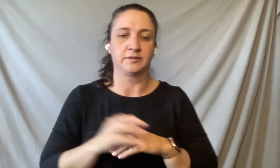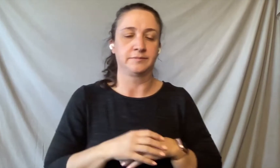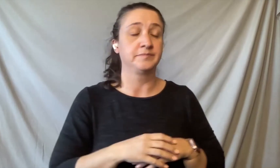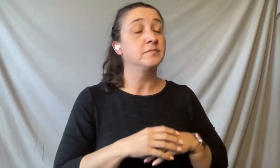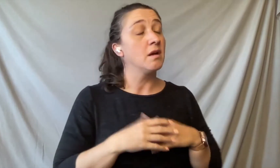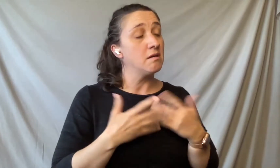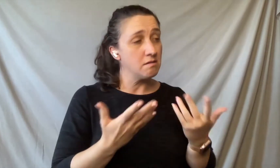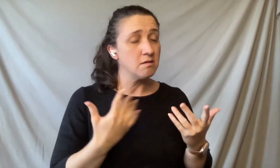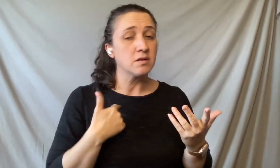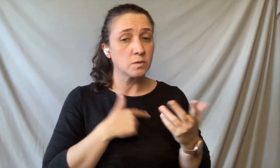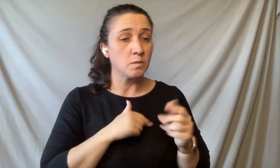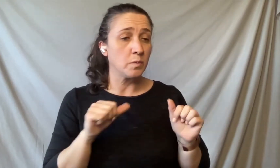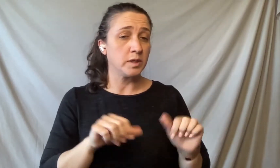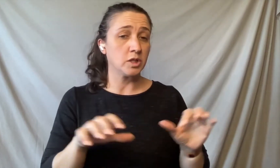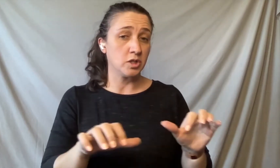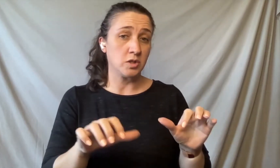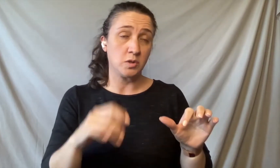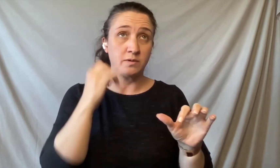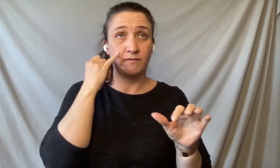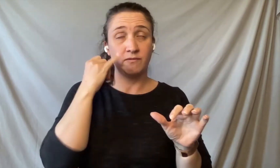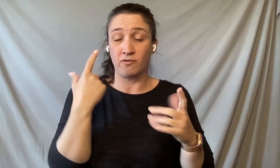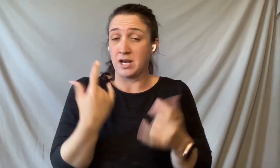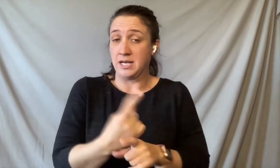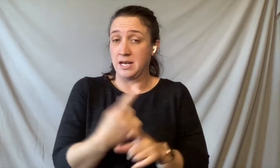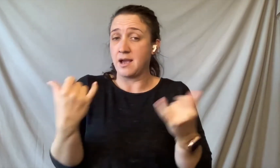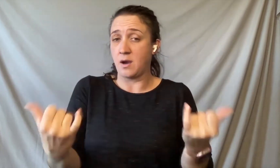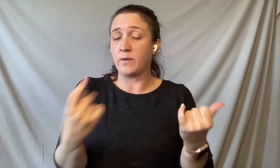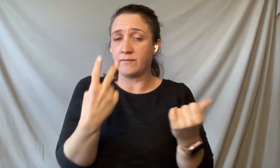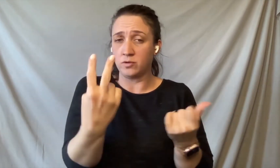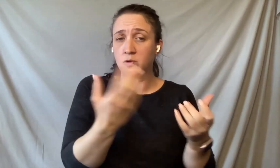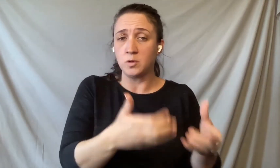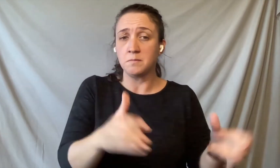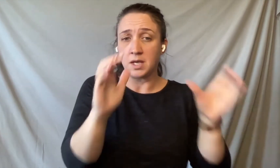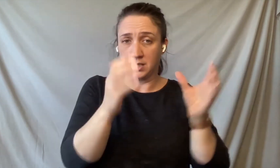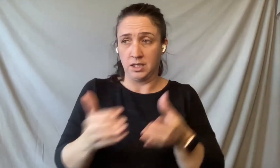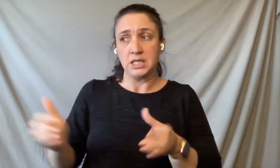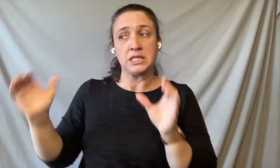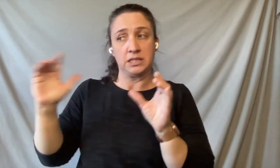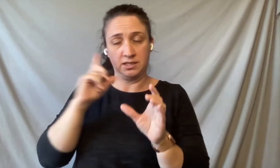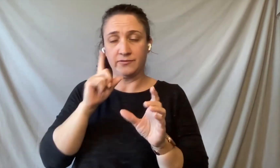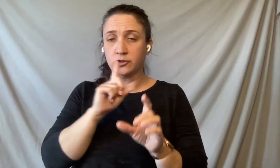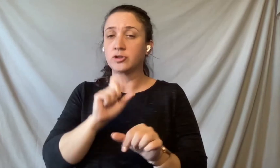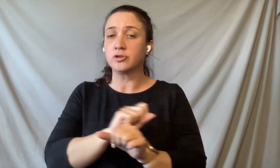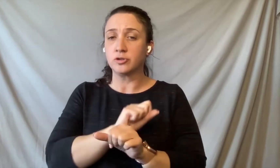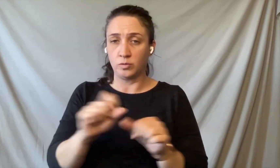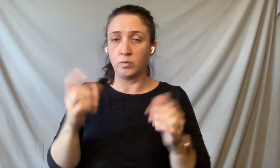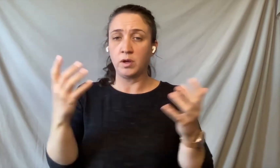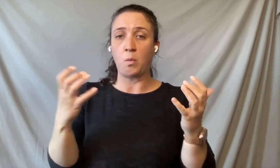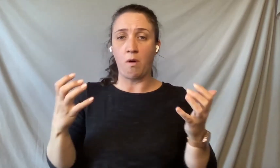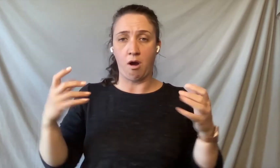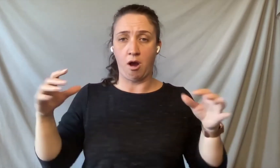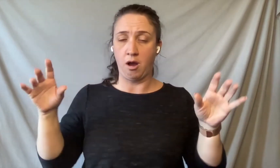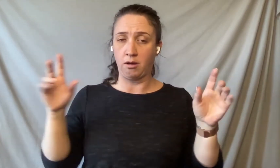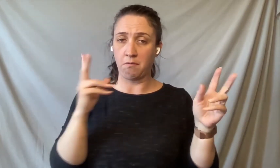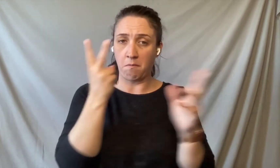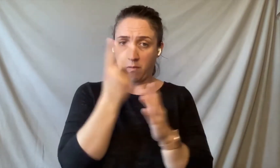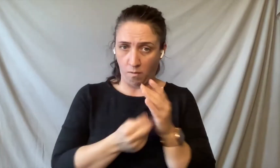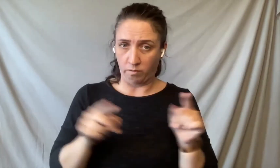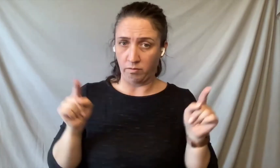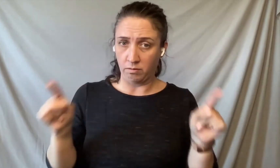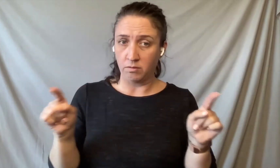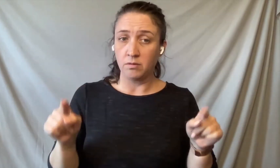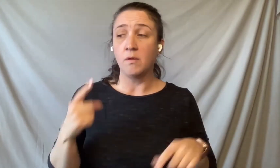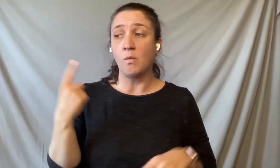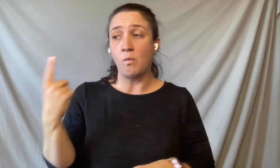do is say we have 2 buckets right now that we've identified that we for sure want to move forward on. And one is basically home